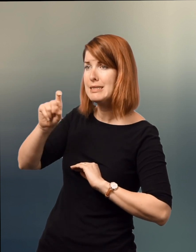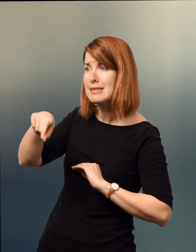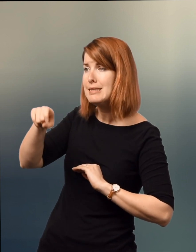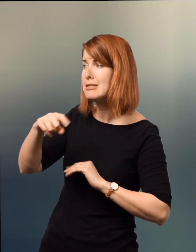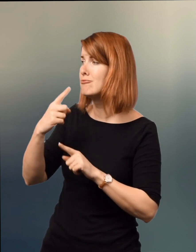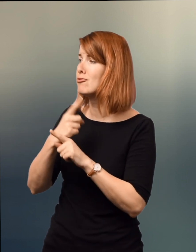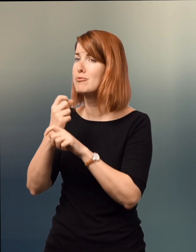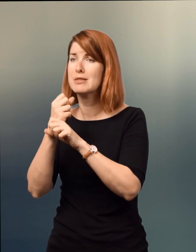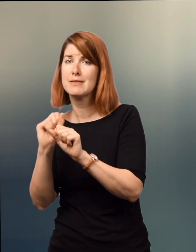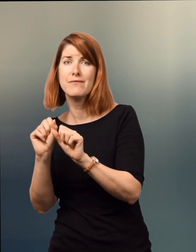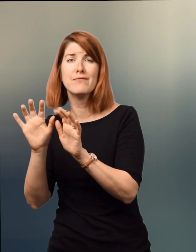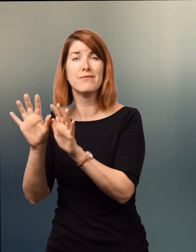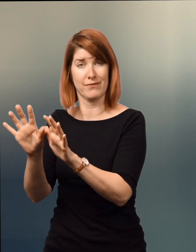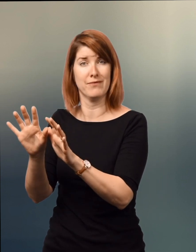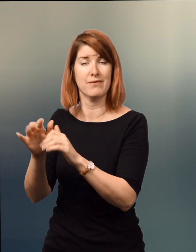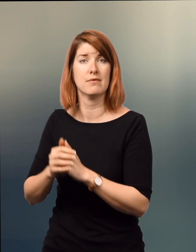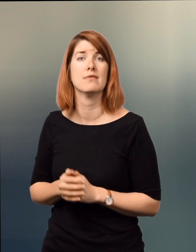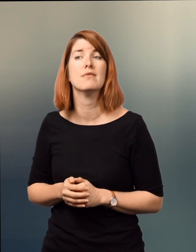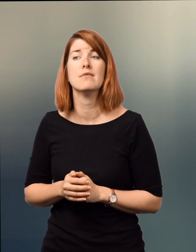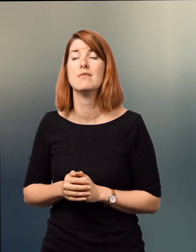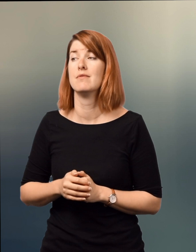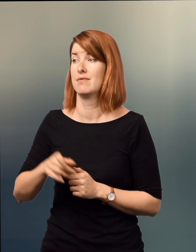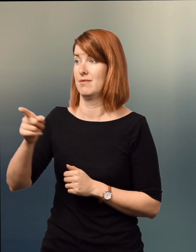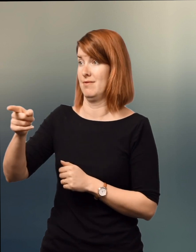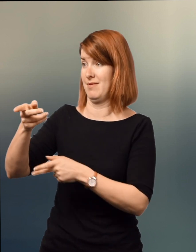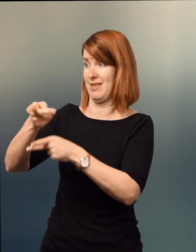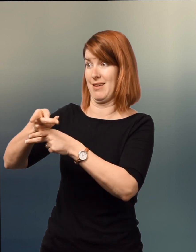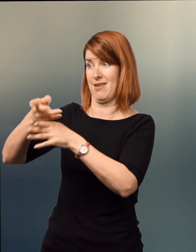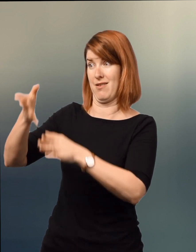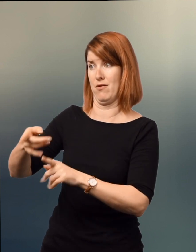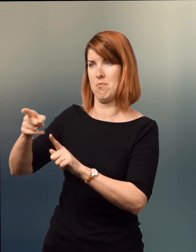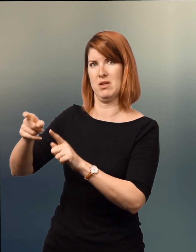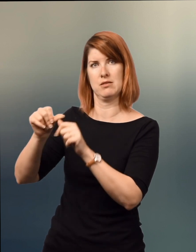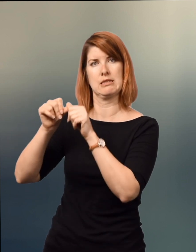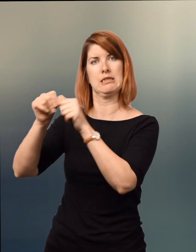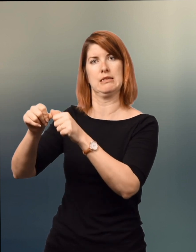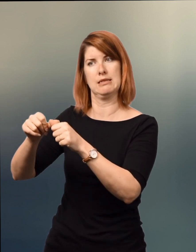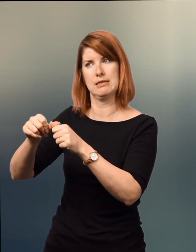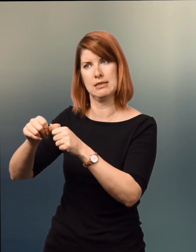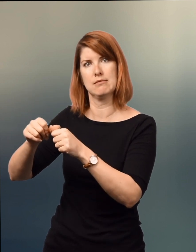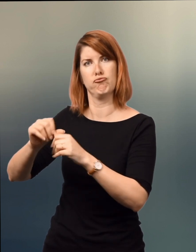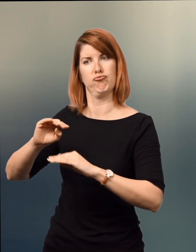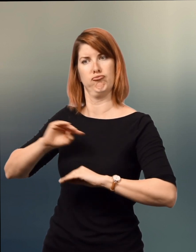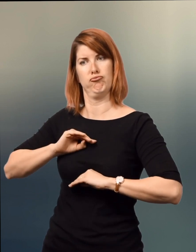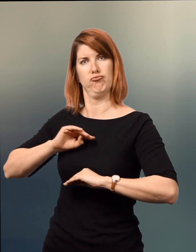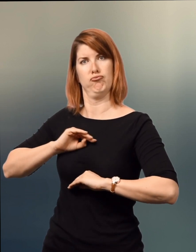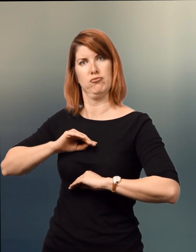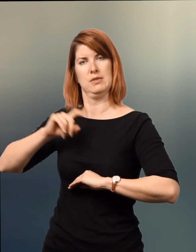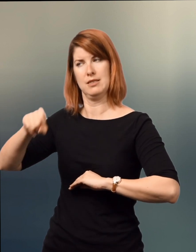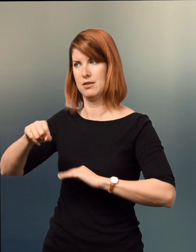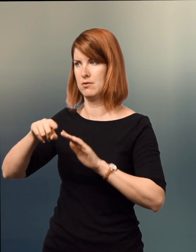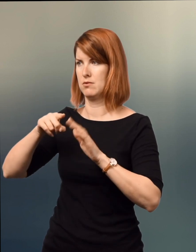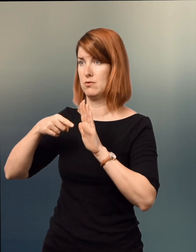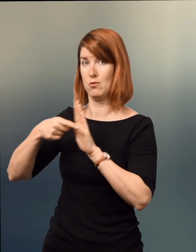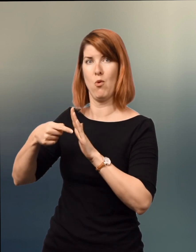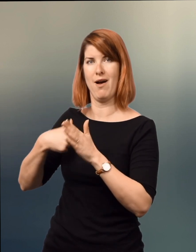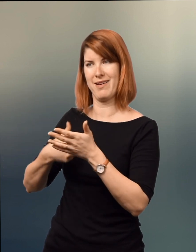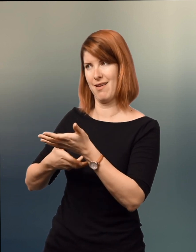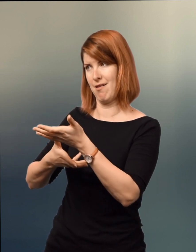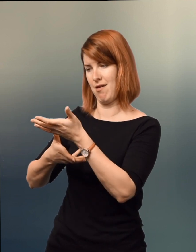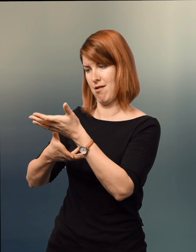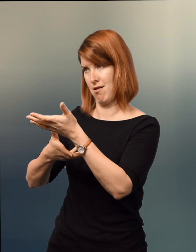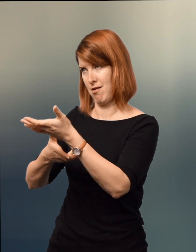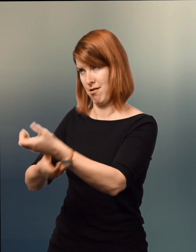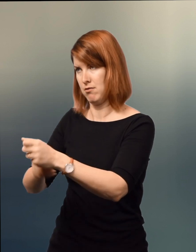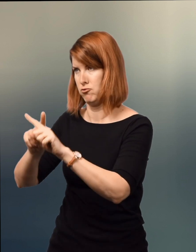loving, meaning that the need is met in an appropriate and safe manner. The caregiver must also meet the need consistently, demonstrating